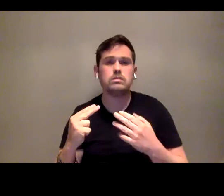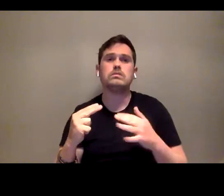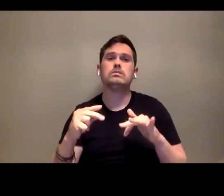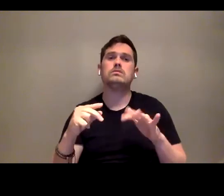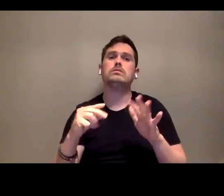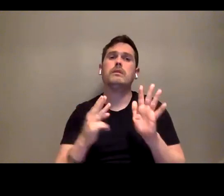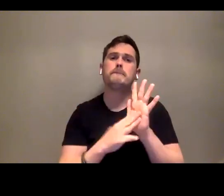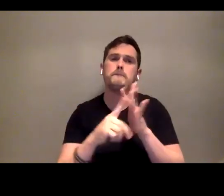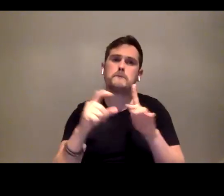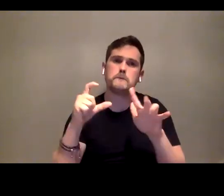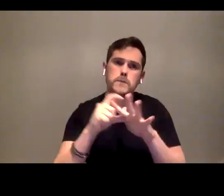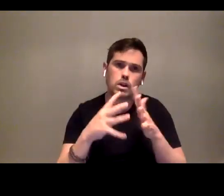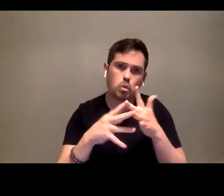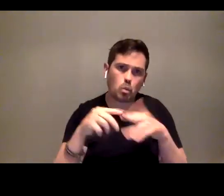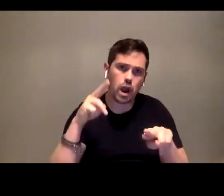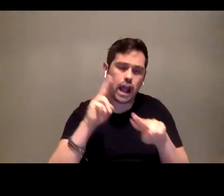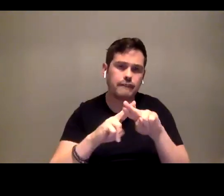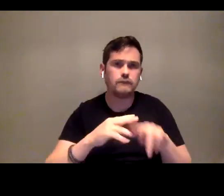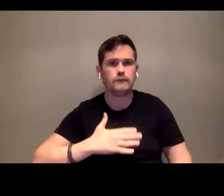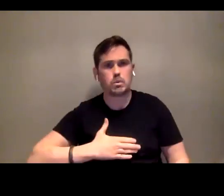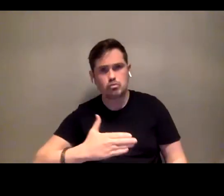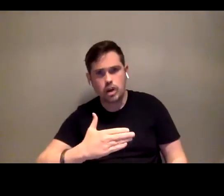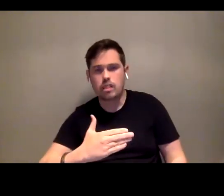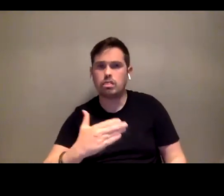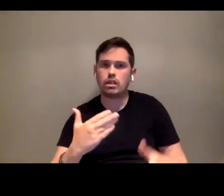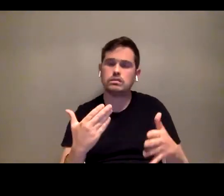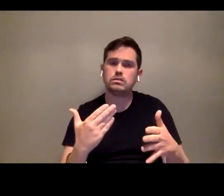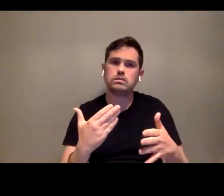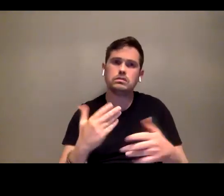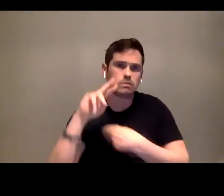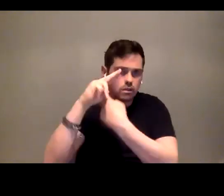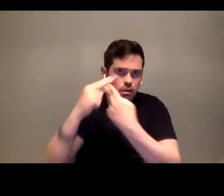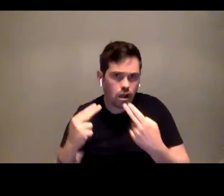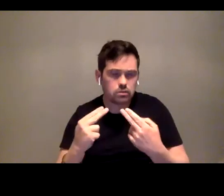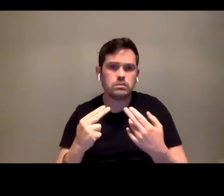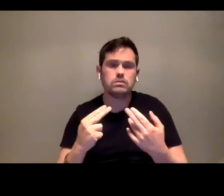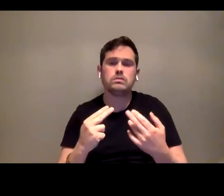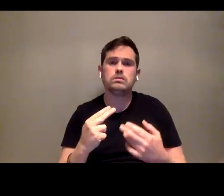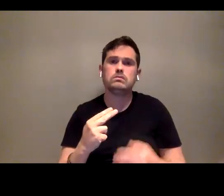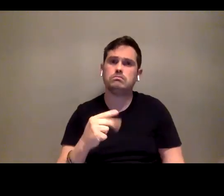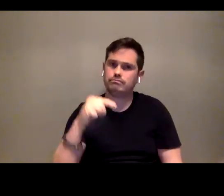as those. We're calling for investment in those particular jobs because, you know, not